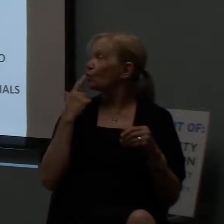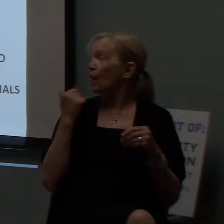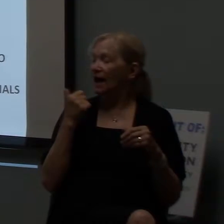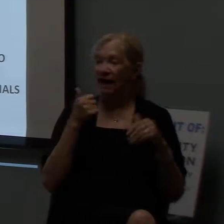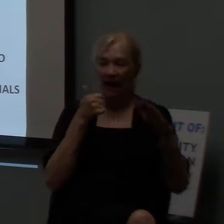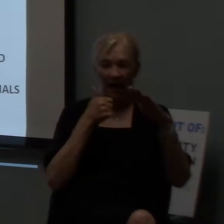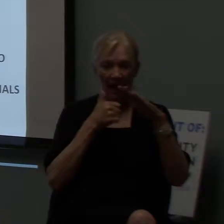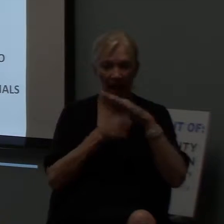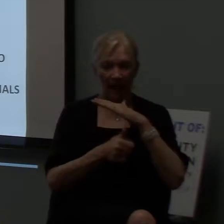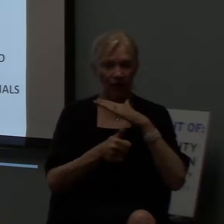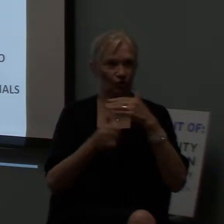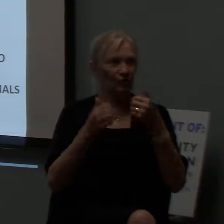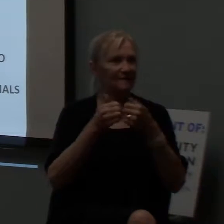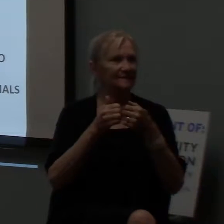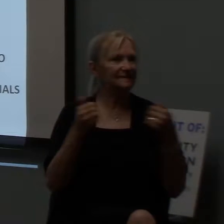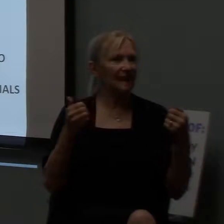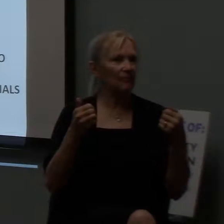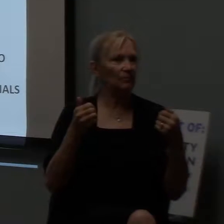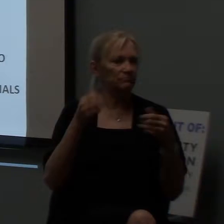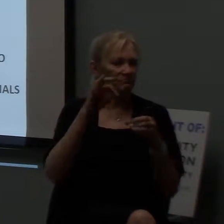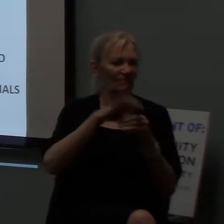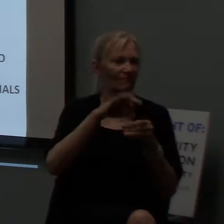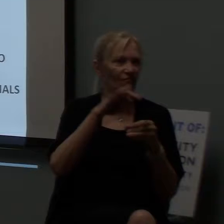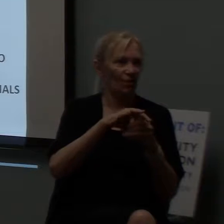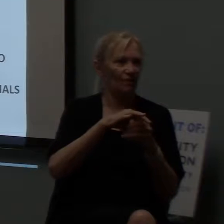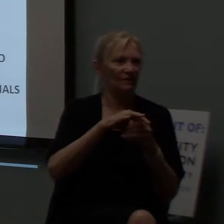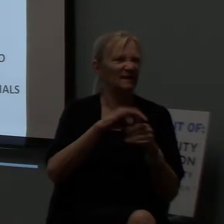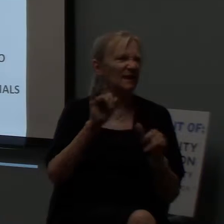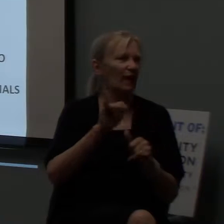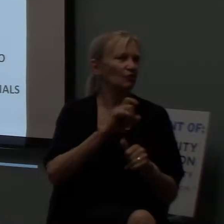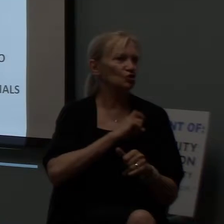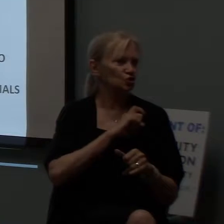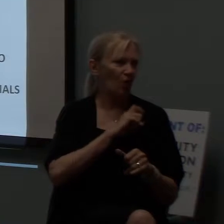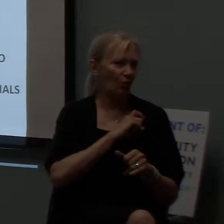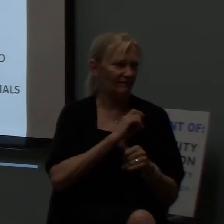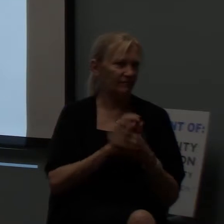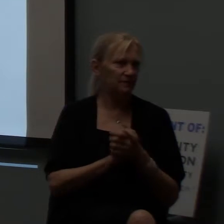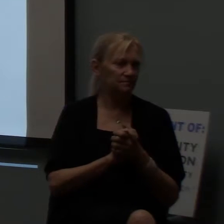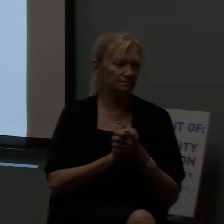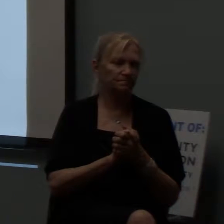under separately elected public officials, such as the sheriff.